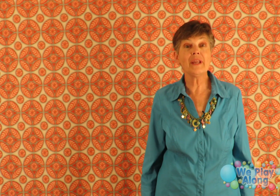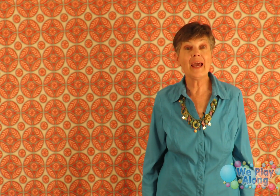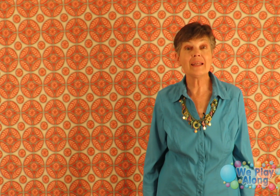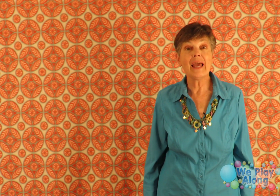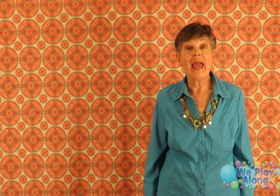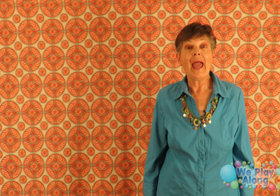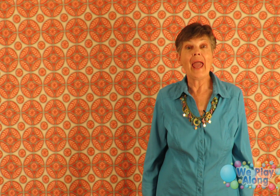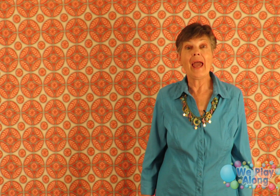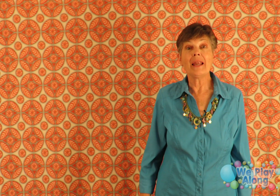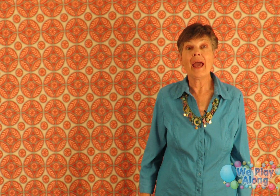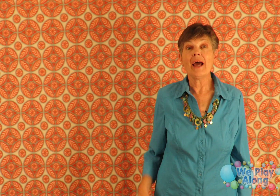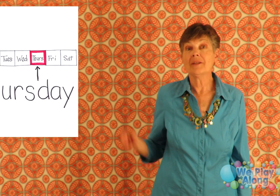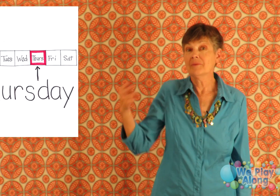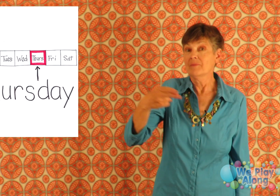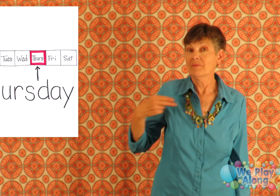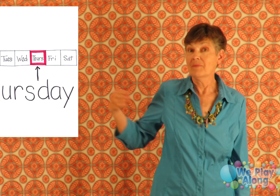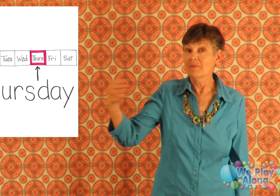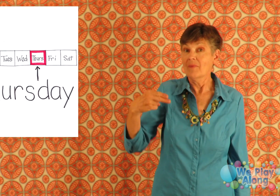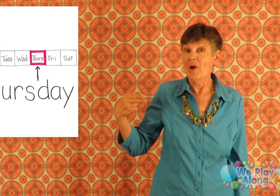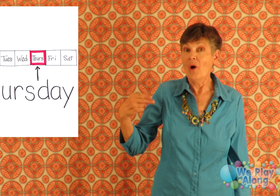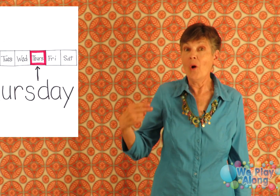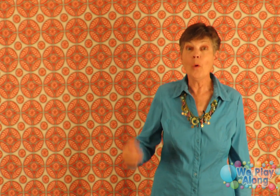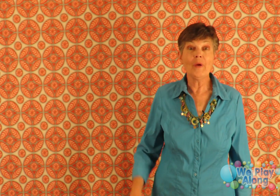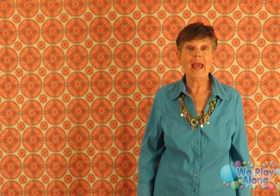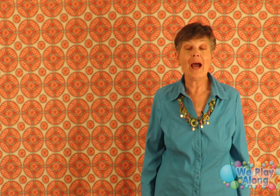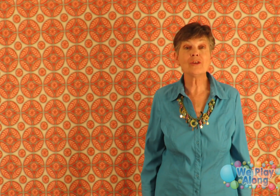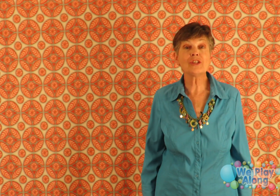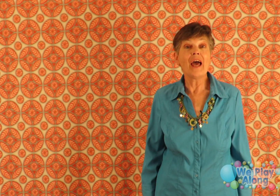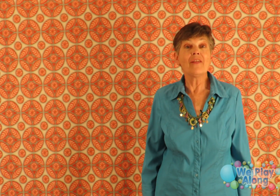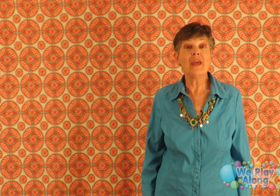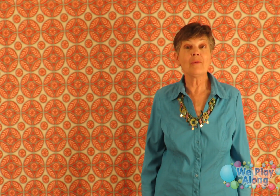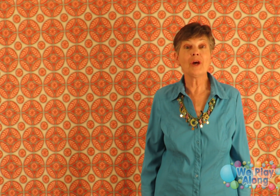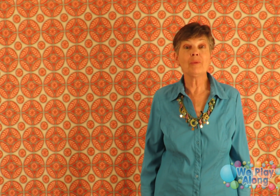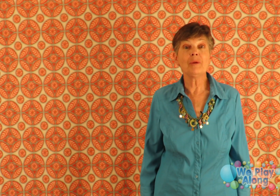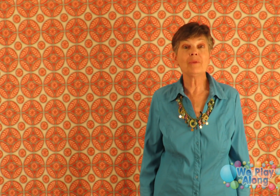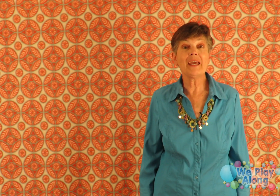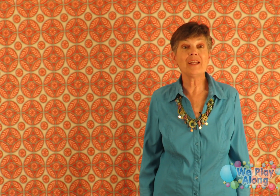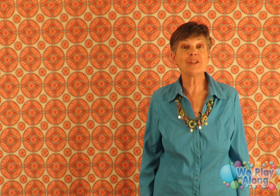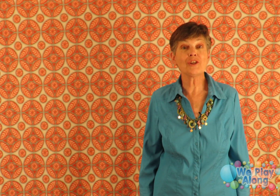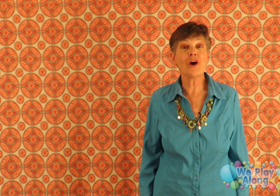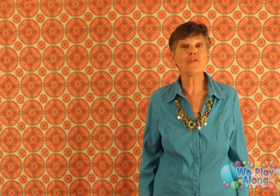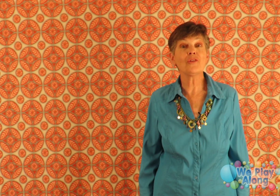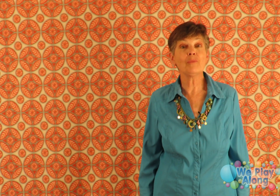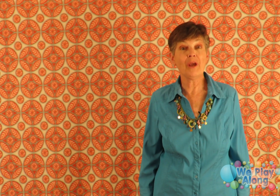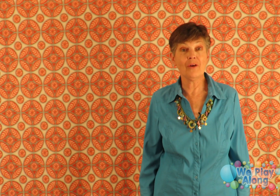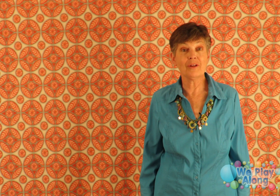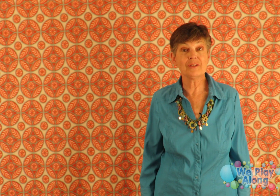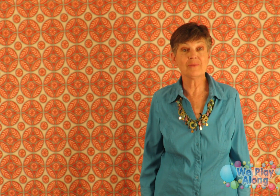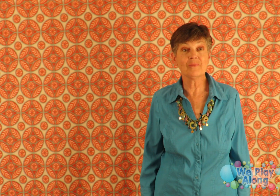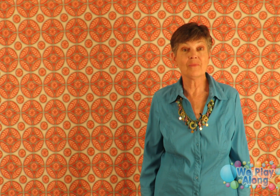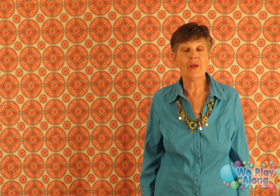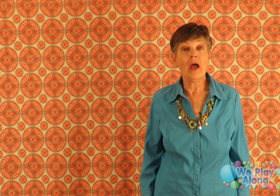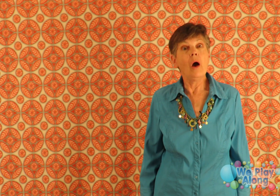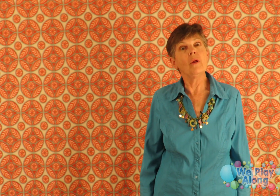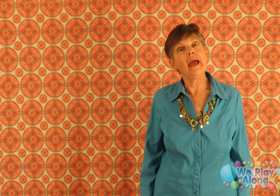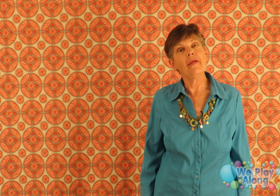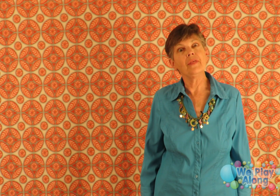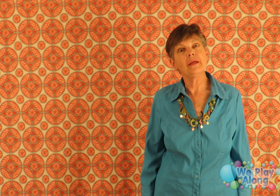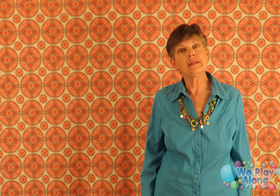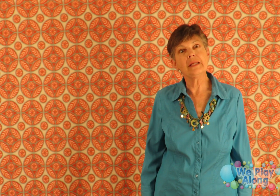clarinet, and at open house they were going to be playing a song for the parents. Well, at the